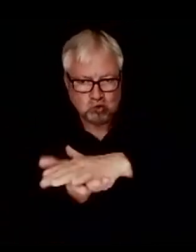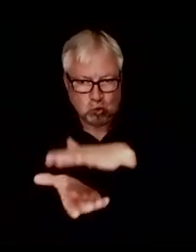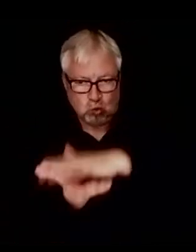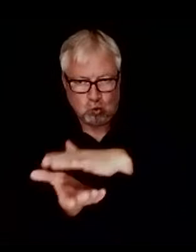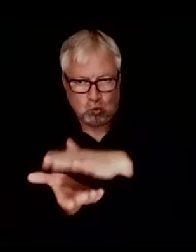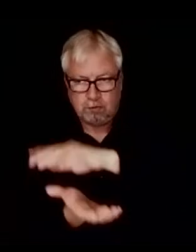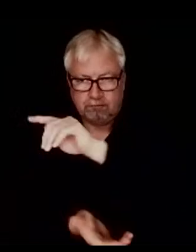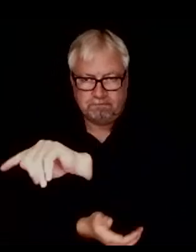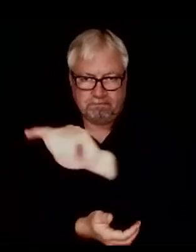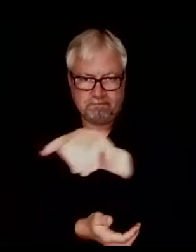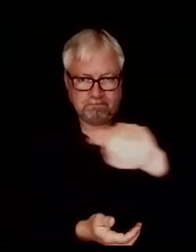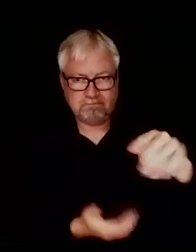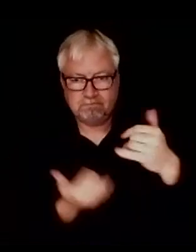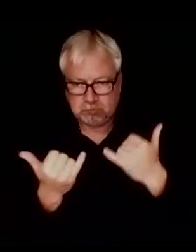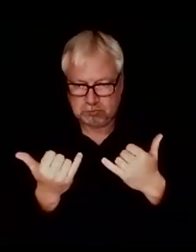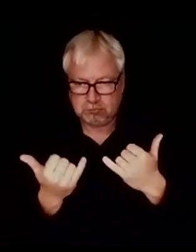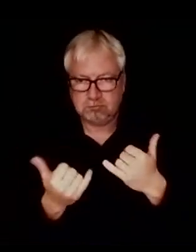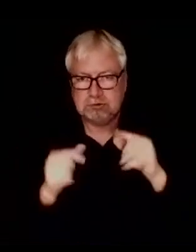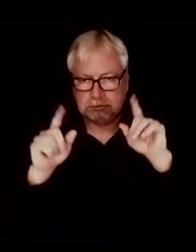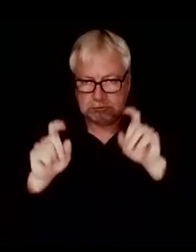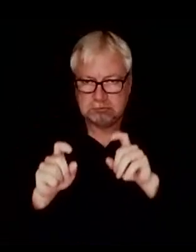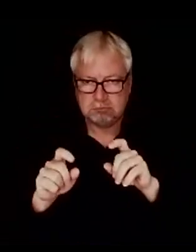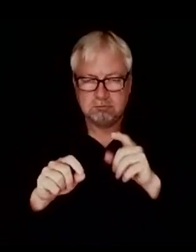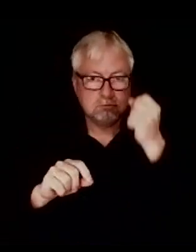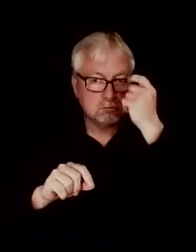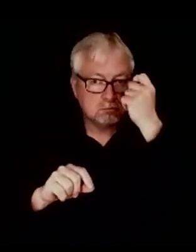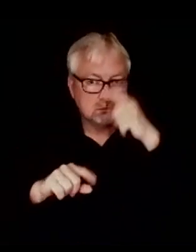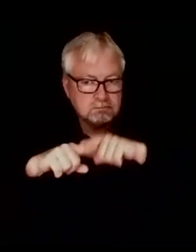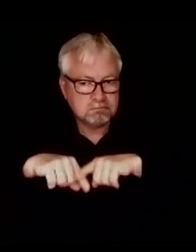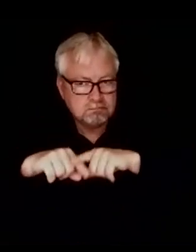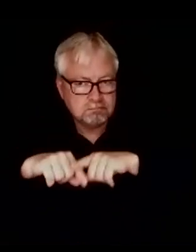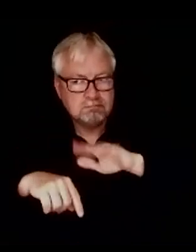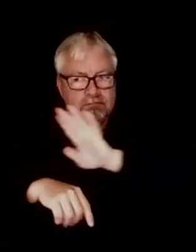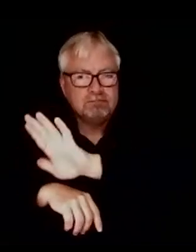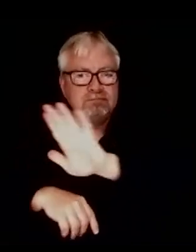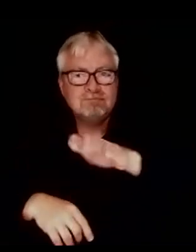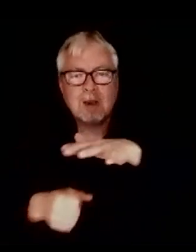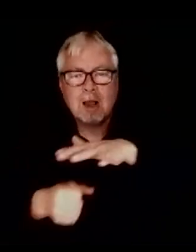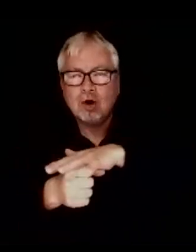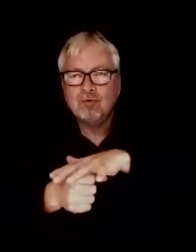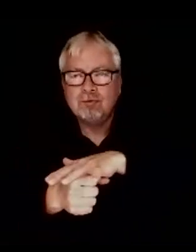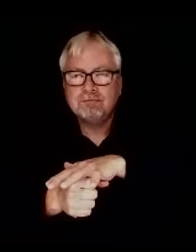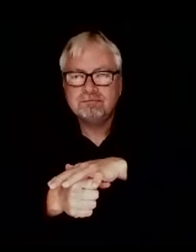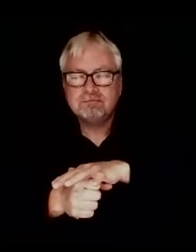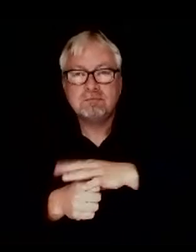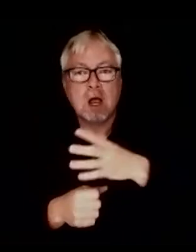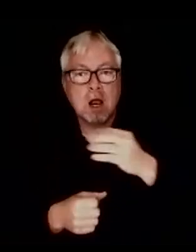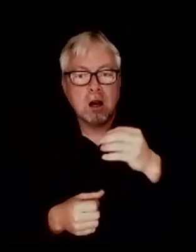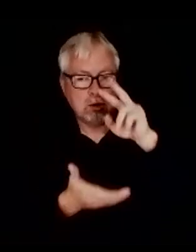by specific areas over a 2-week cycle. And so as we have